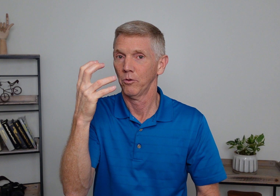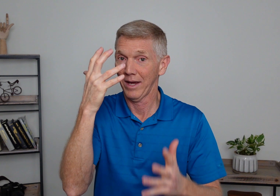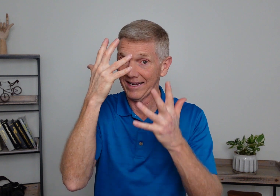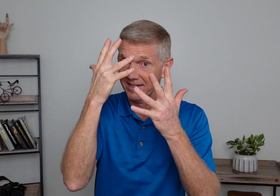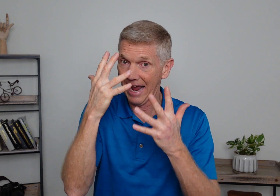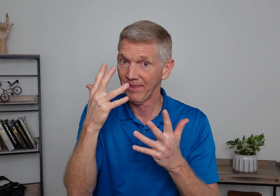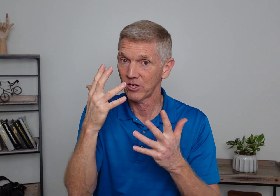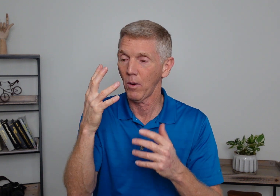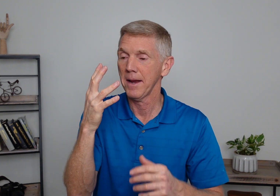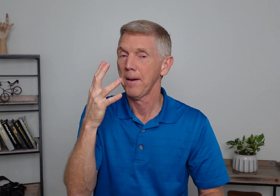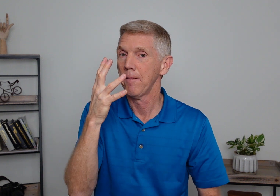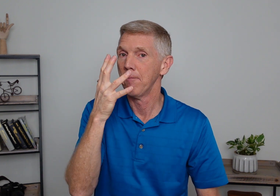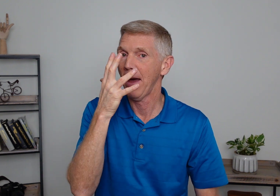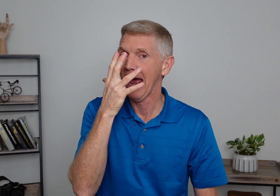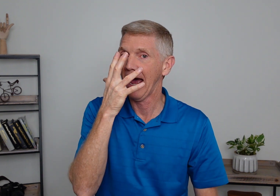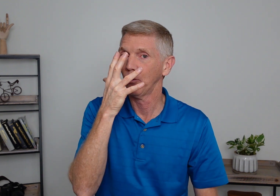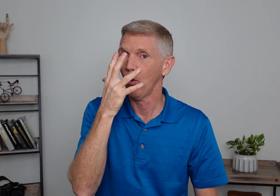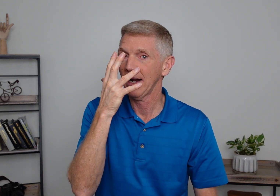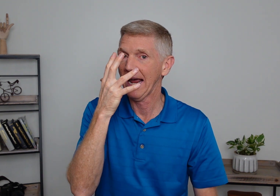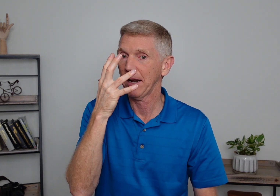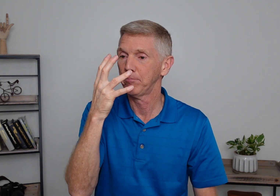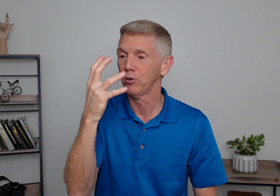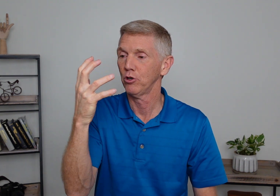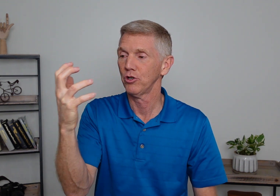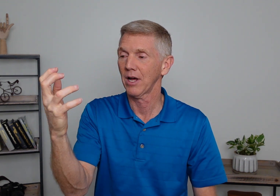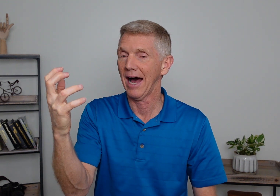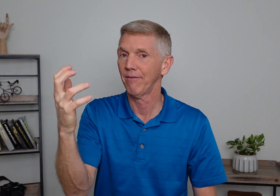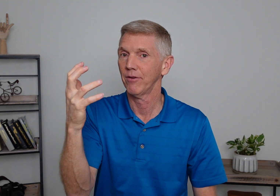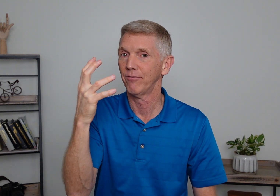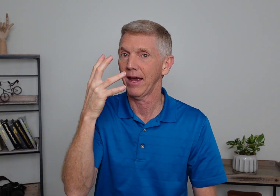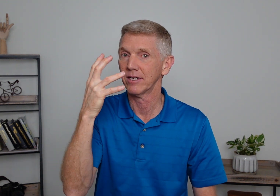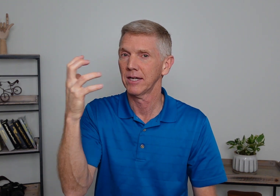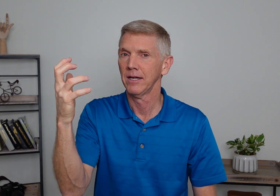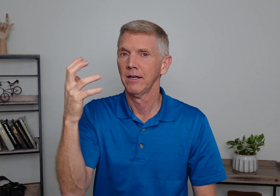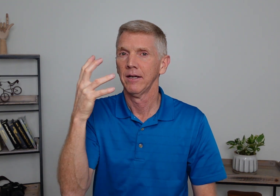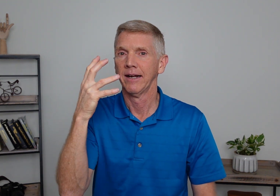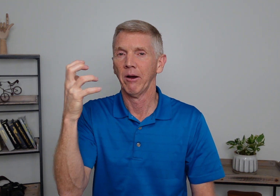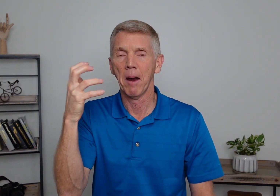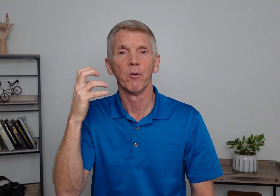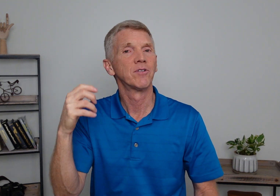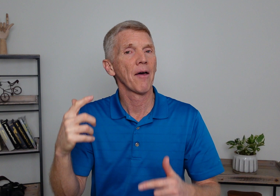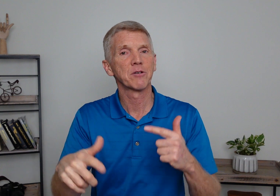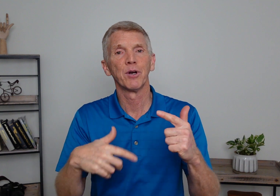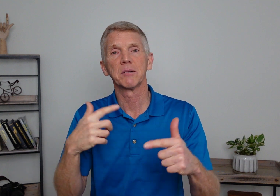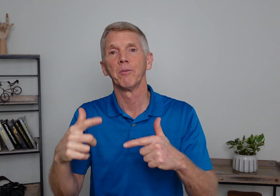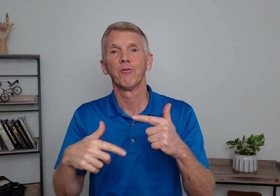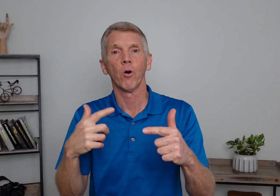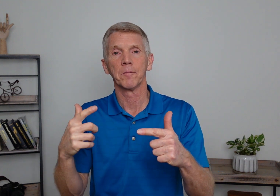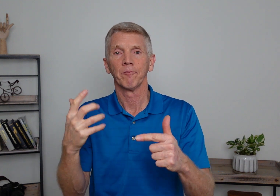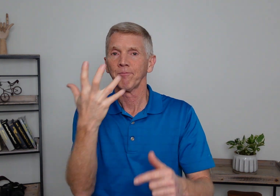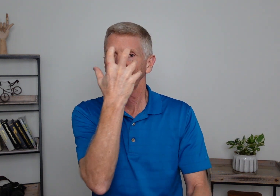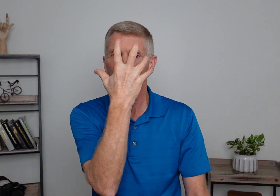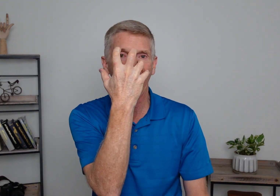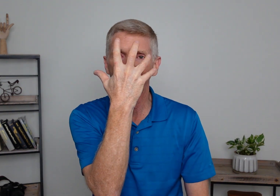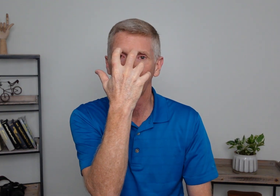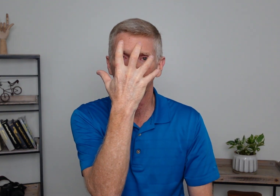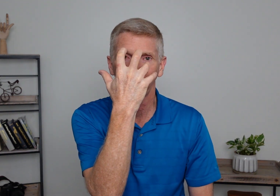had sad this way. Mad, one hand pulls off the face. Now remember, we've taught this principle before. Signs don't start